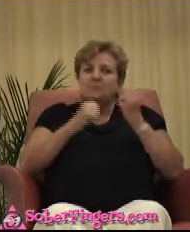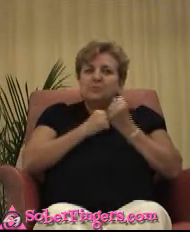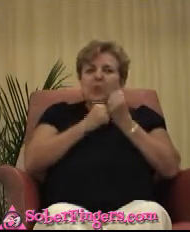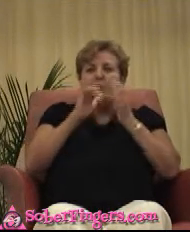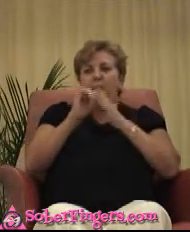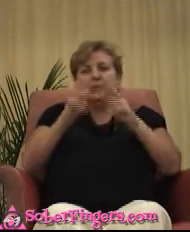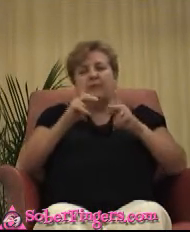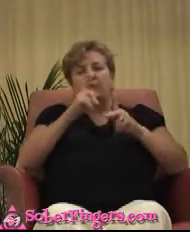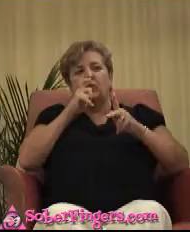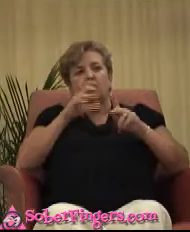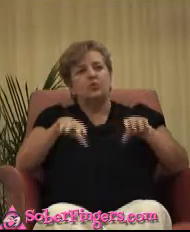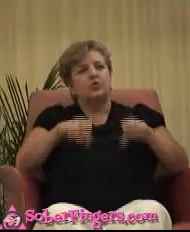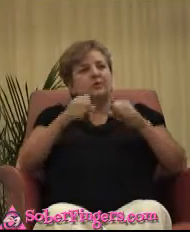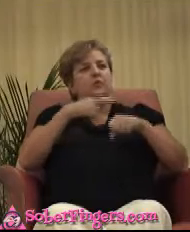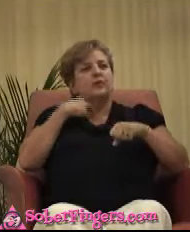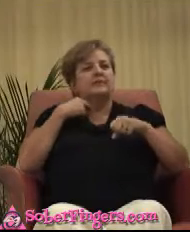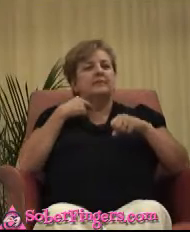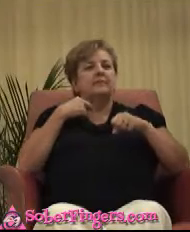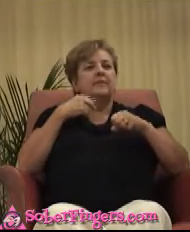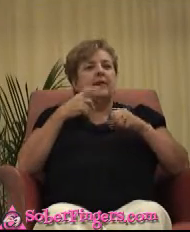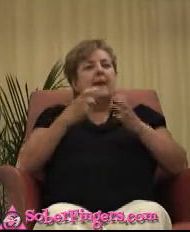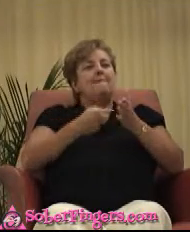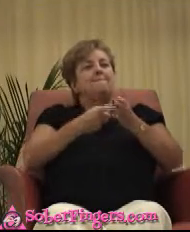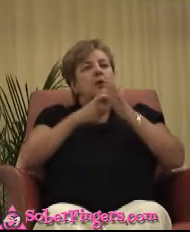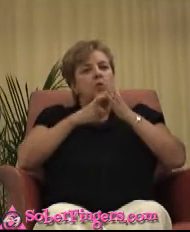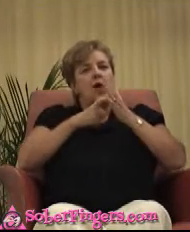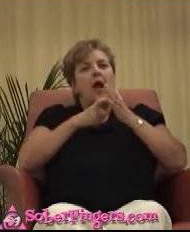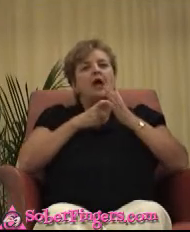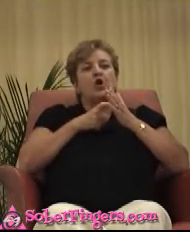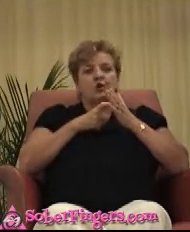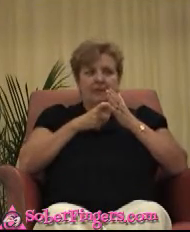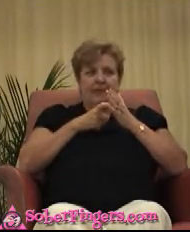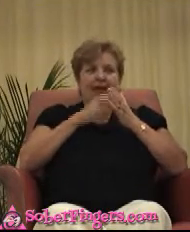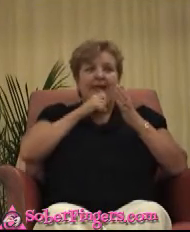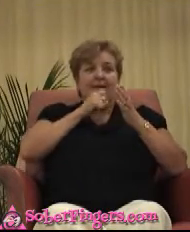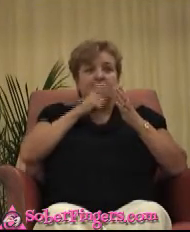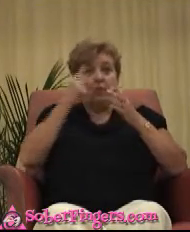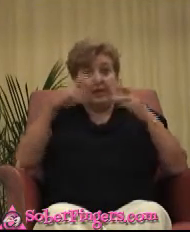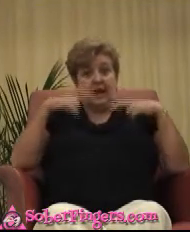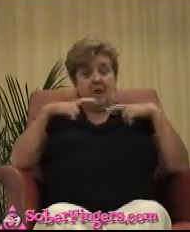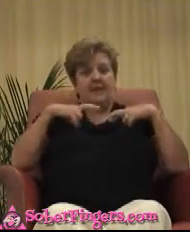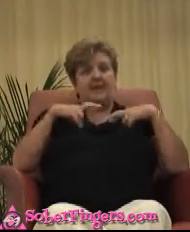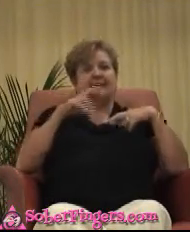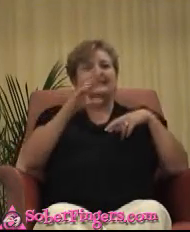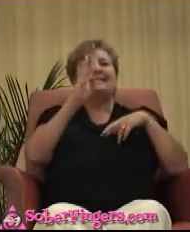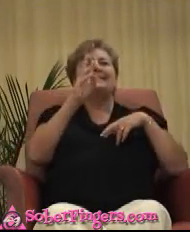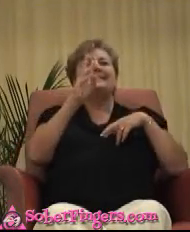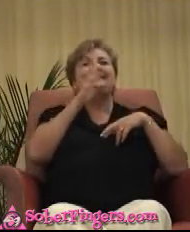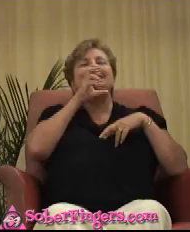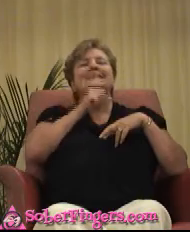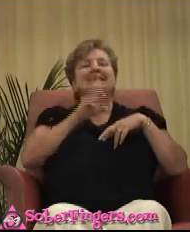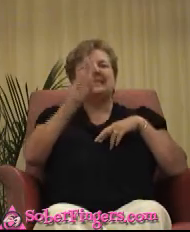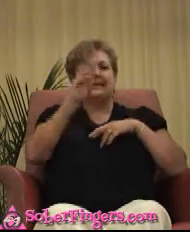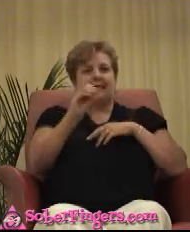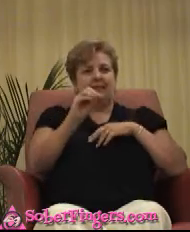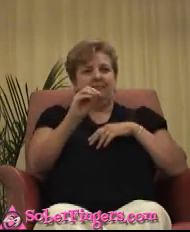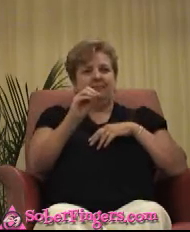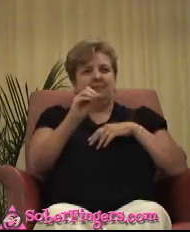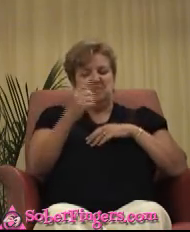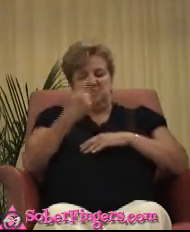honorably, mandatory retirement age of 60, September 29th, 1998. And within a day or two of my retirement,